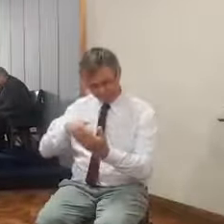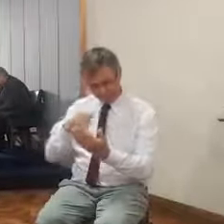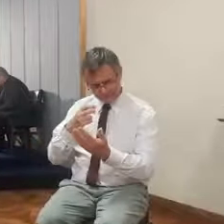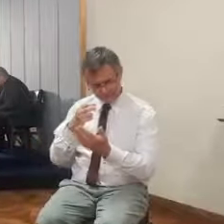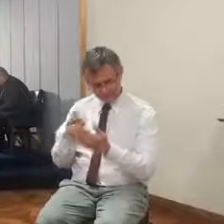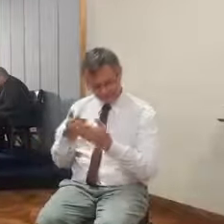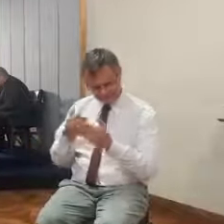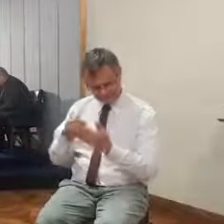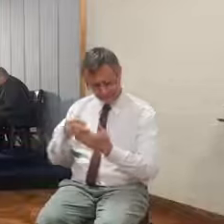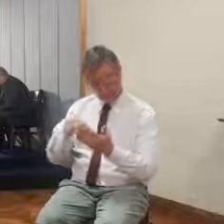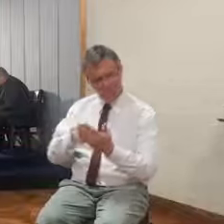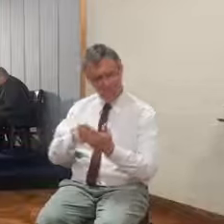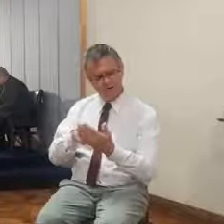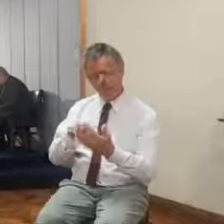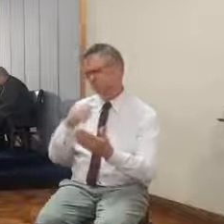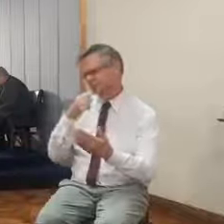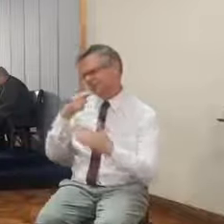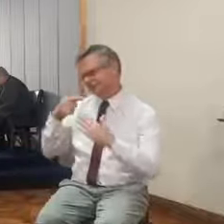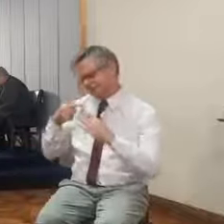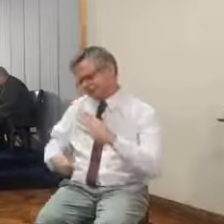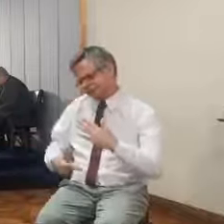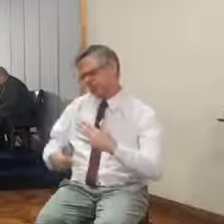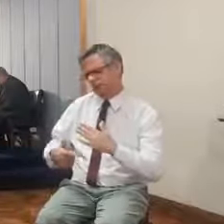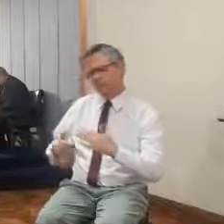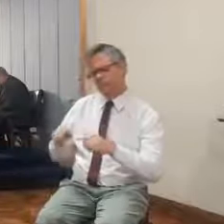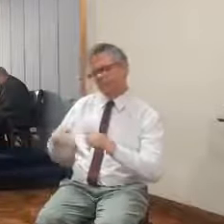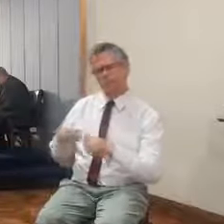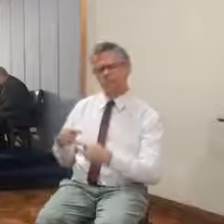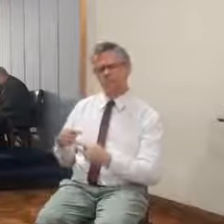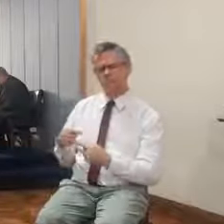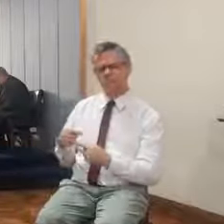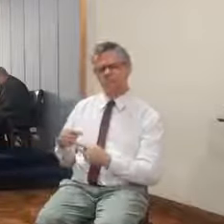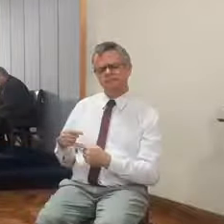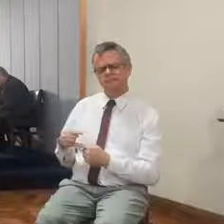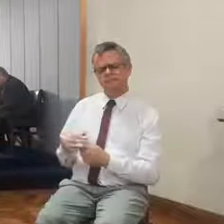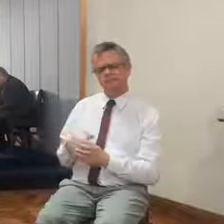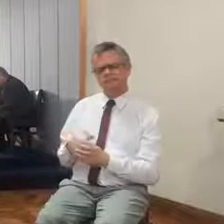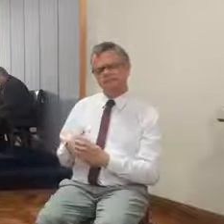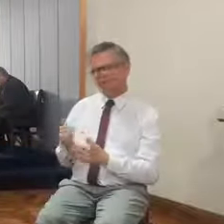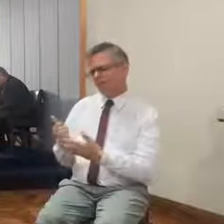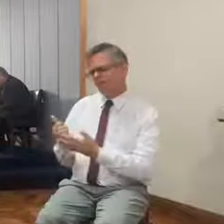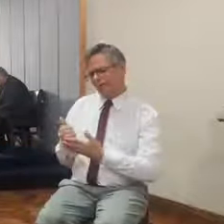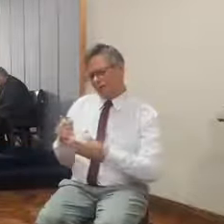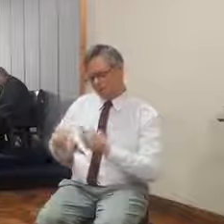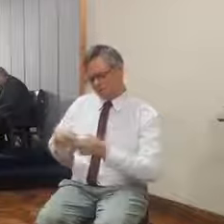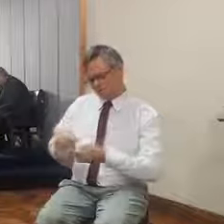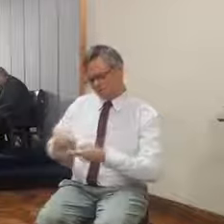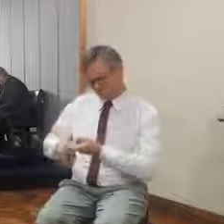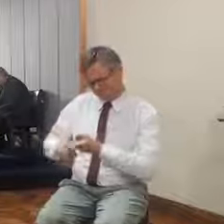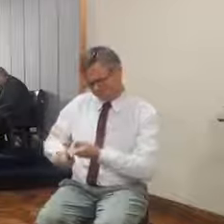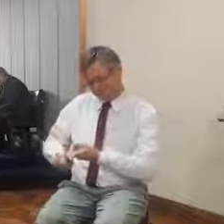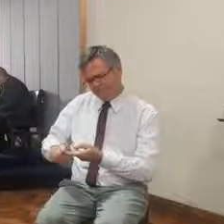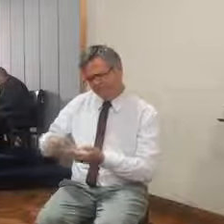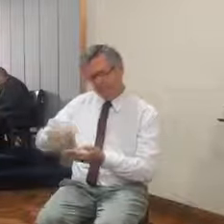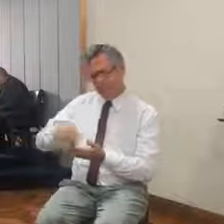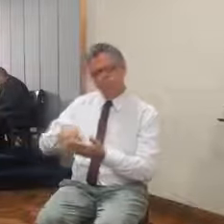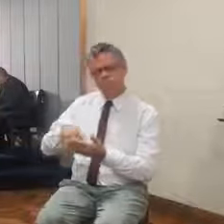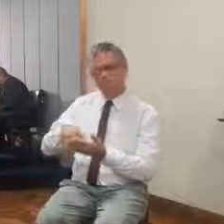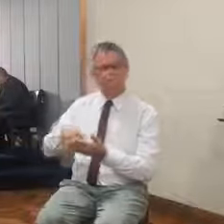to deepen us more, our gracious God, rooted and grounded in that word divine, Lord our